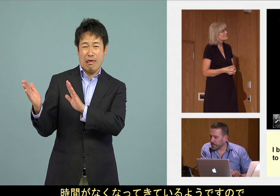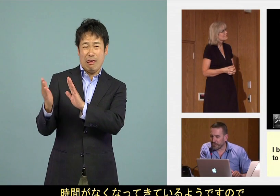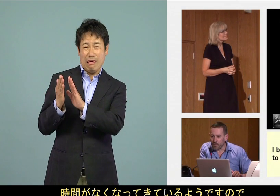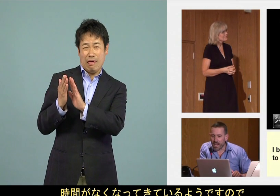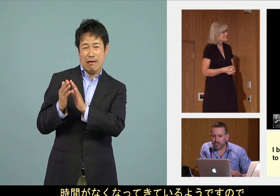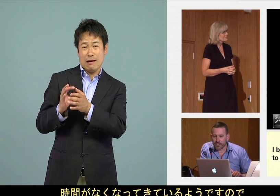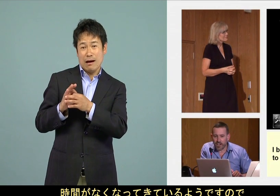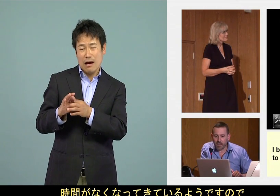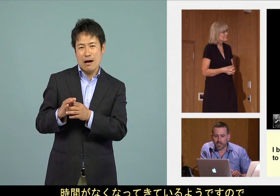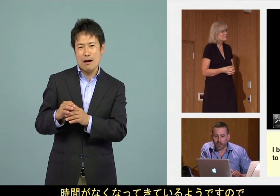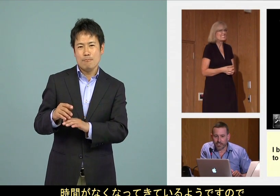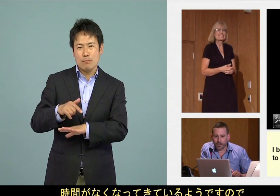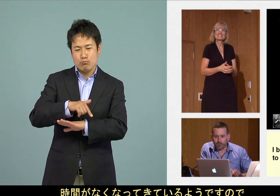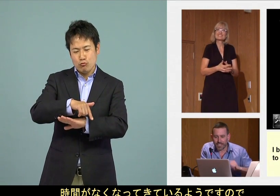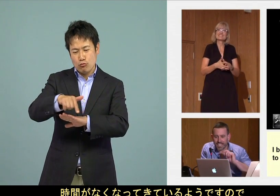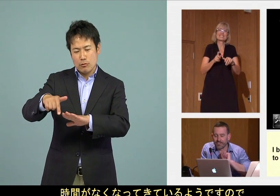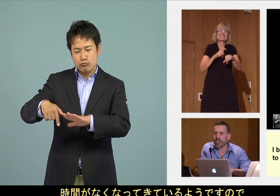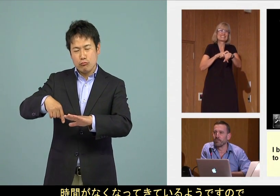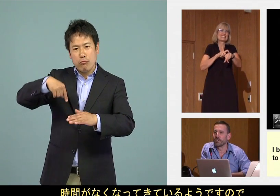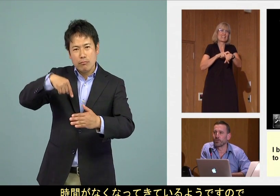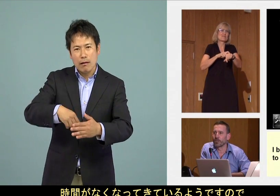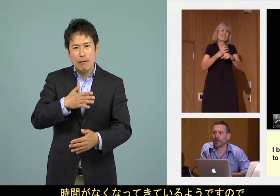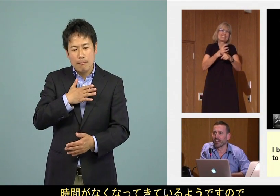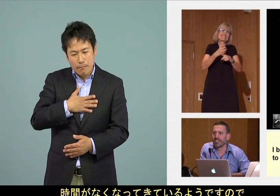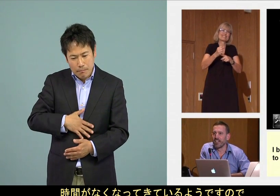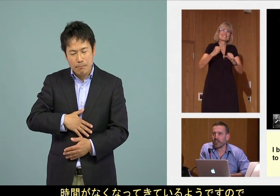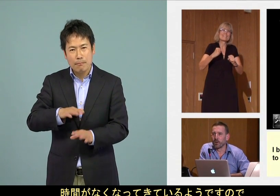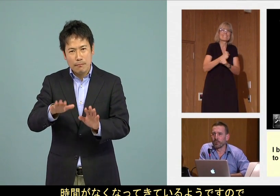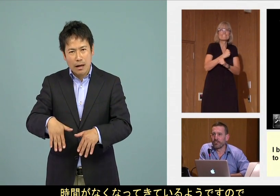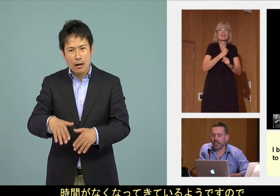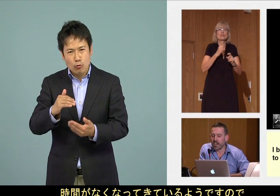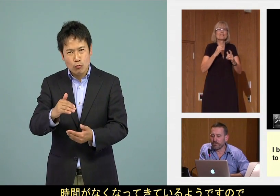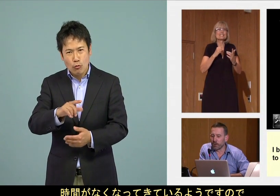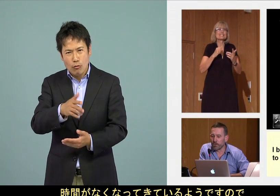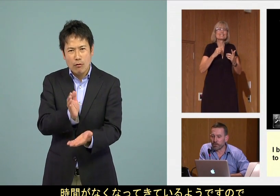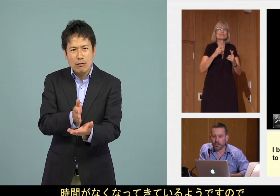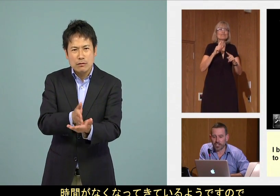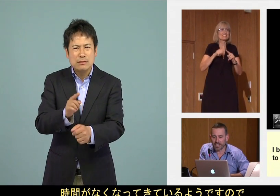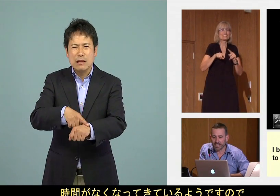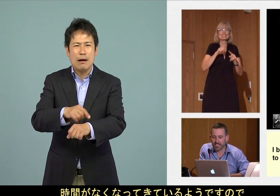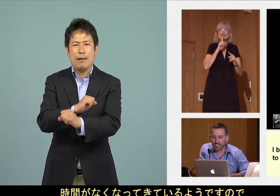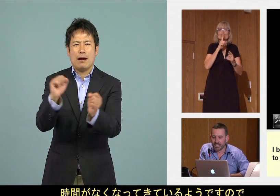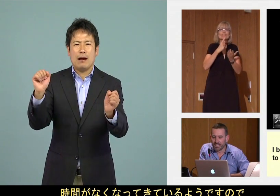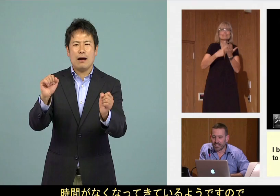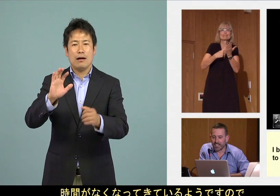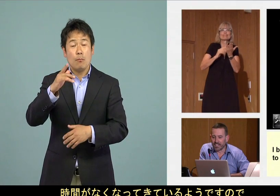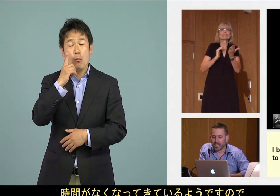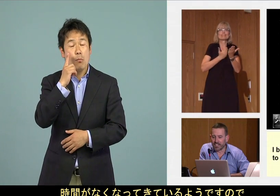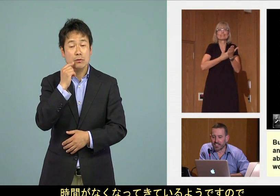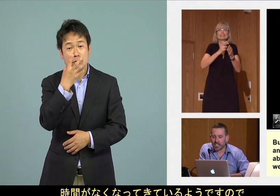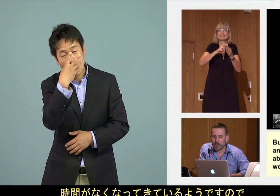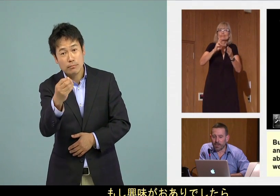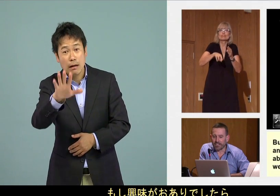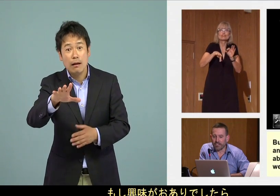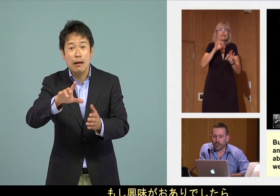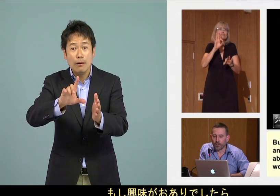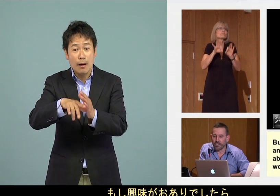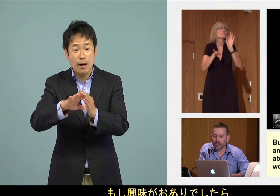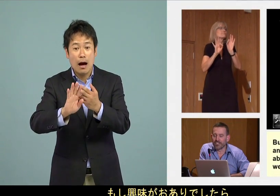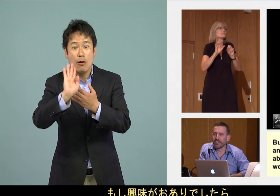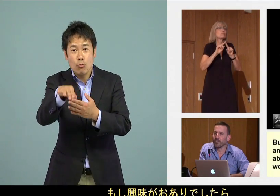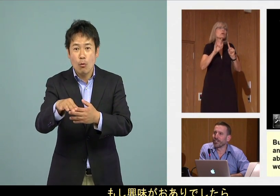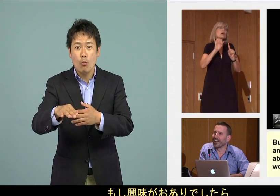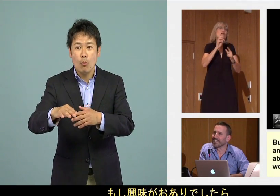Okay, I believe I'm out of time, so I don't really have time to talk about what we found from the project. But if